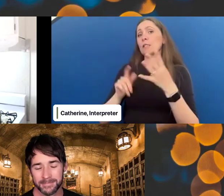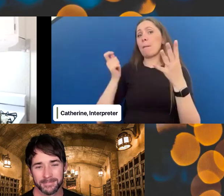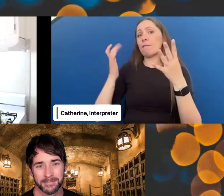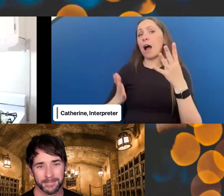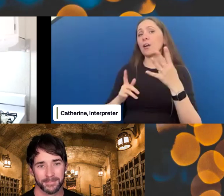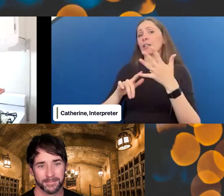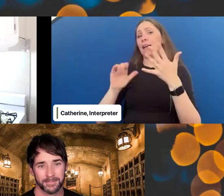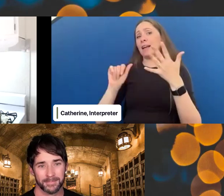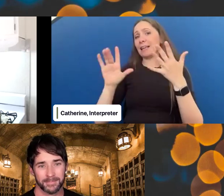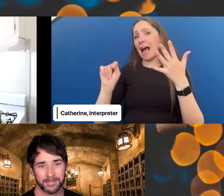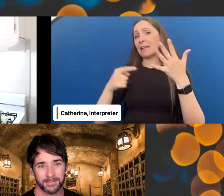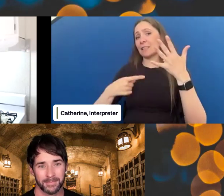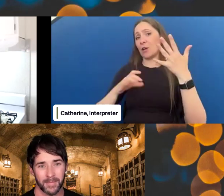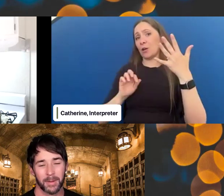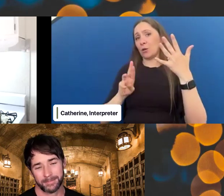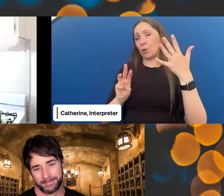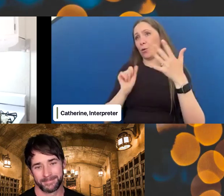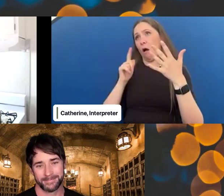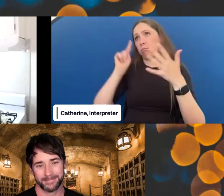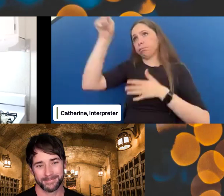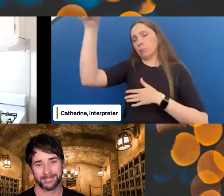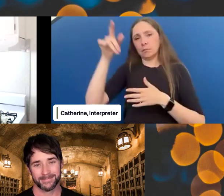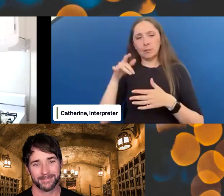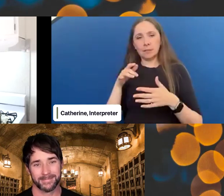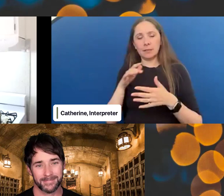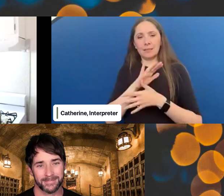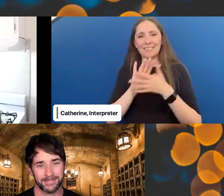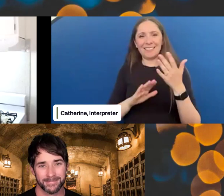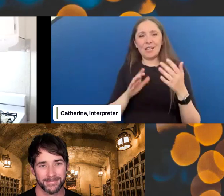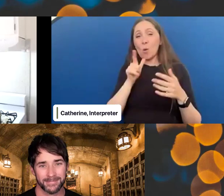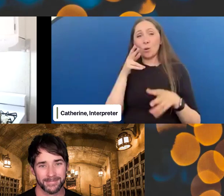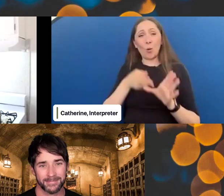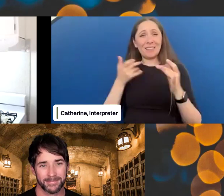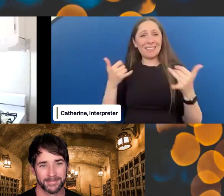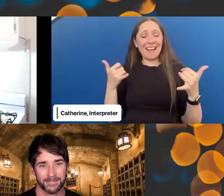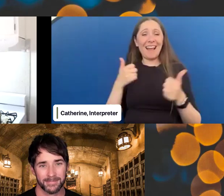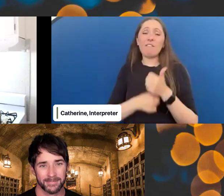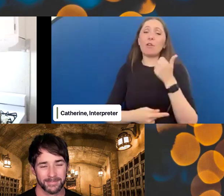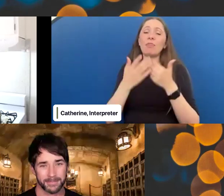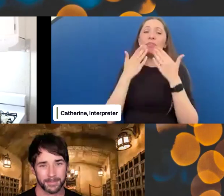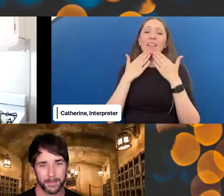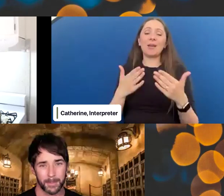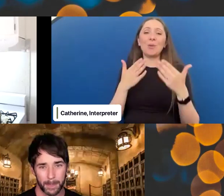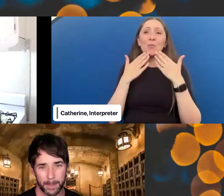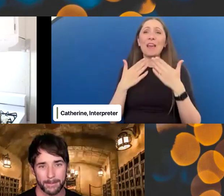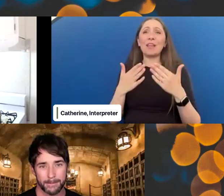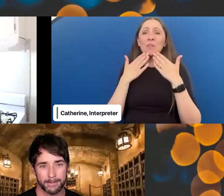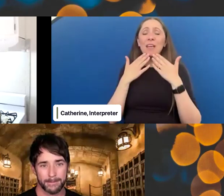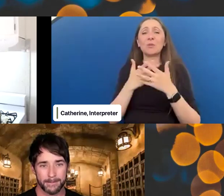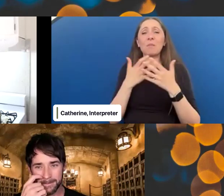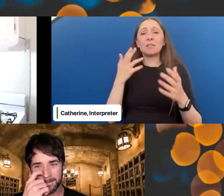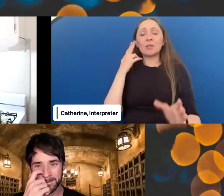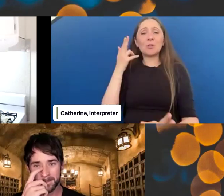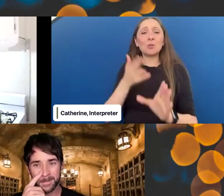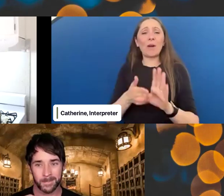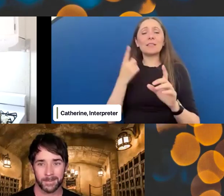or the cast, they're all in Basingstoke. The crew who joined us today. Thank you for joining us. And